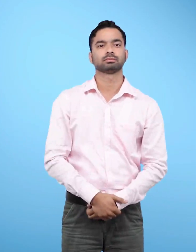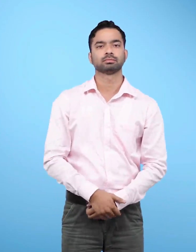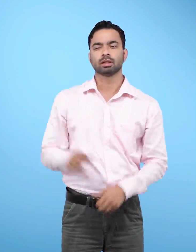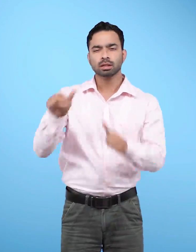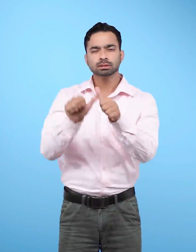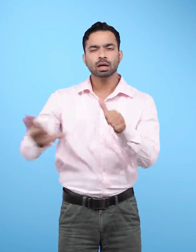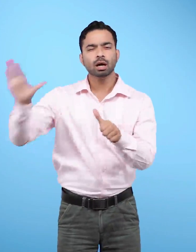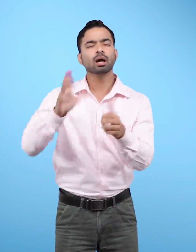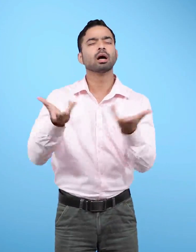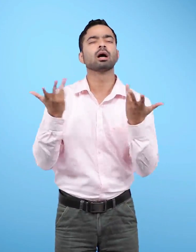What is its area?